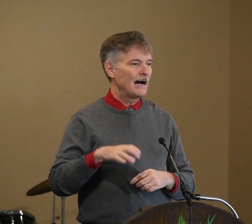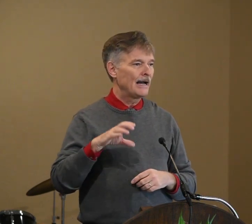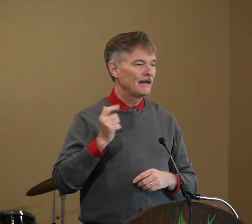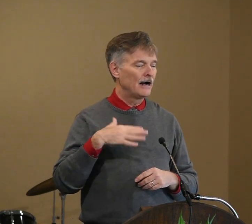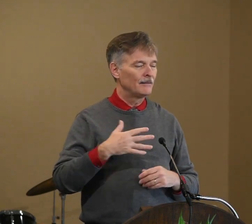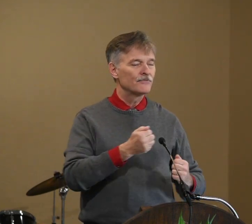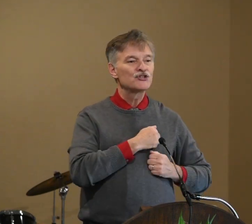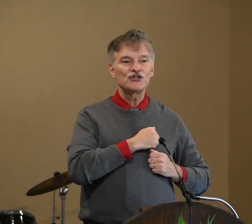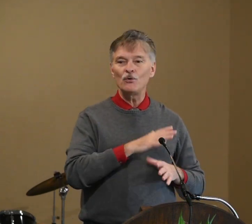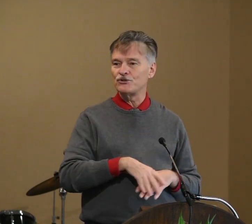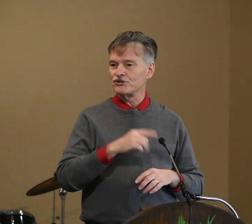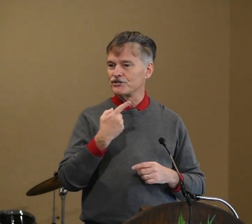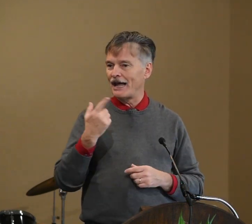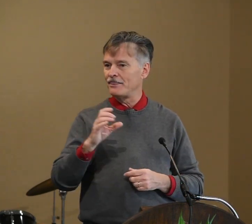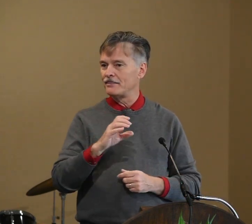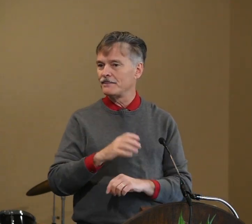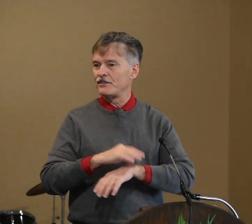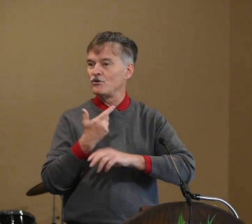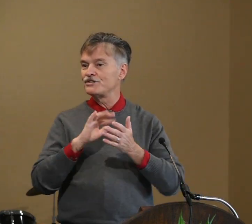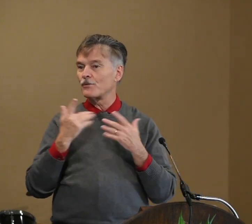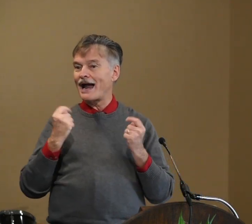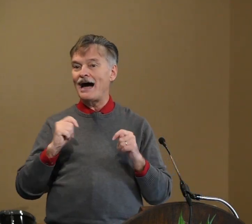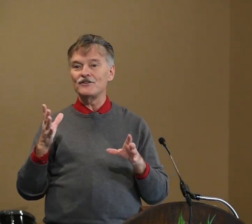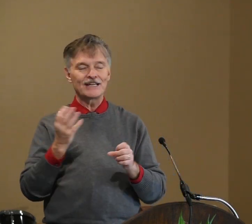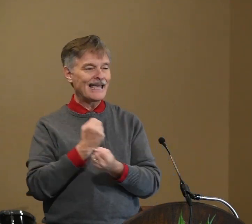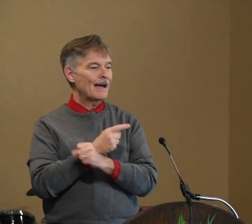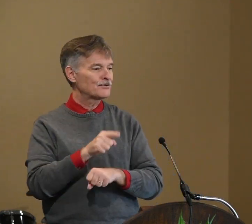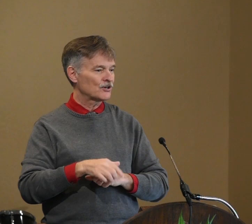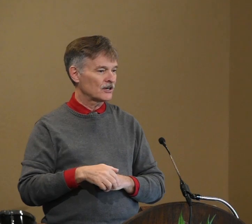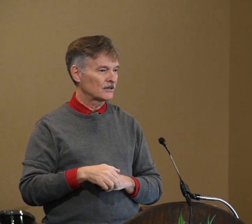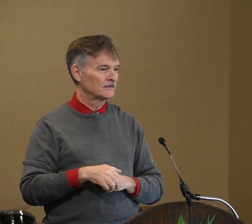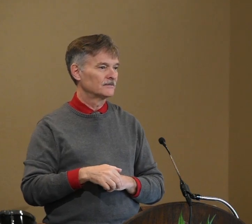by the soldiers and those that were out to capture her.